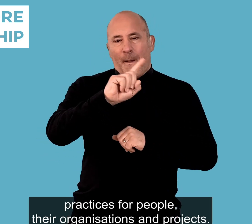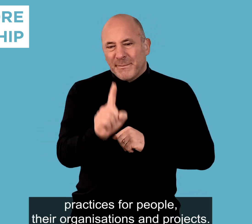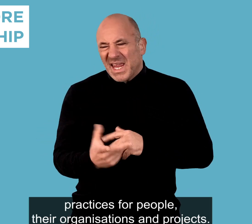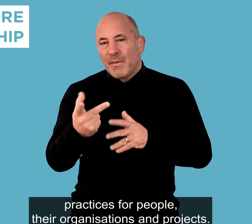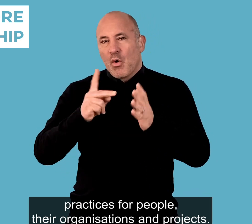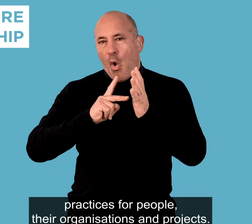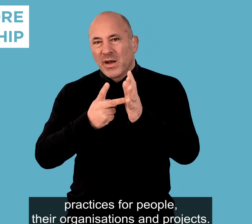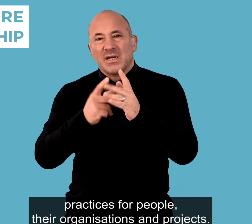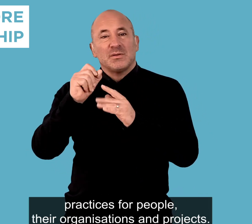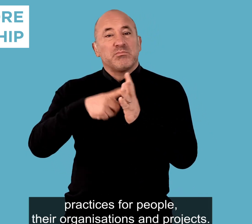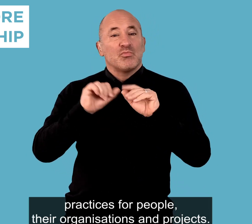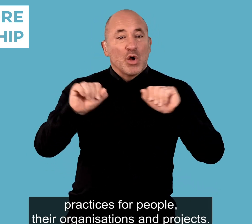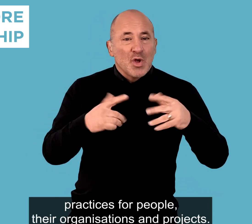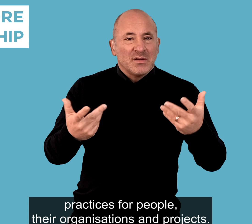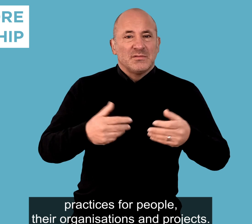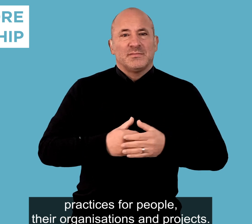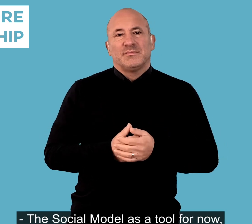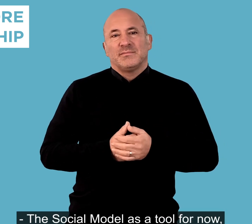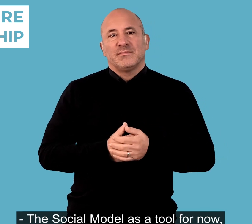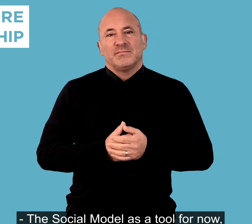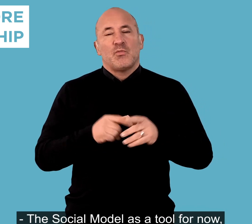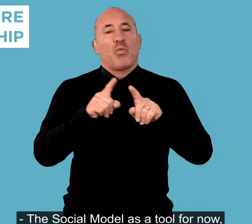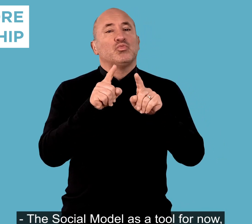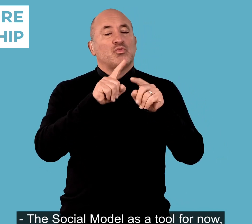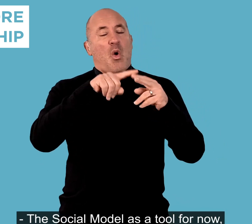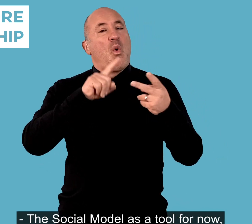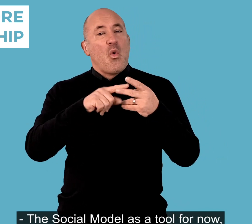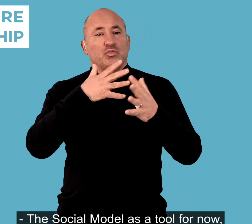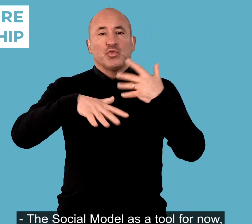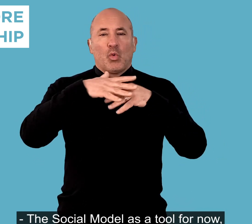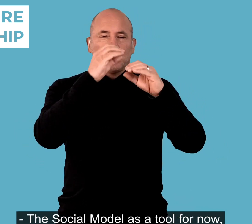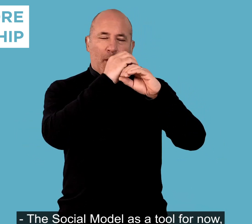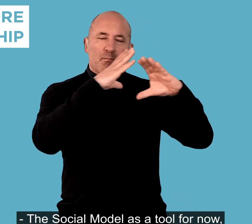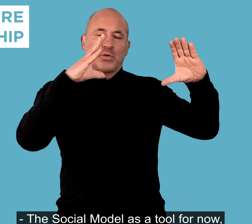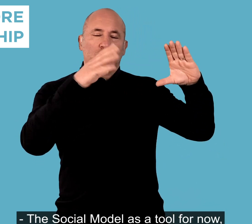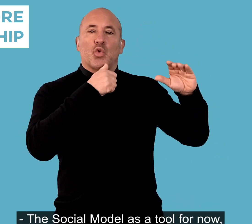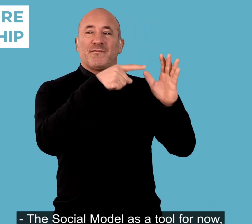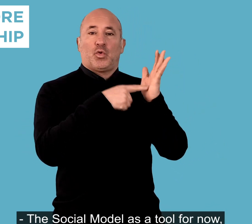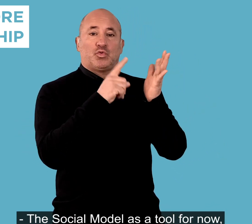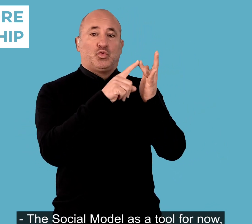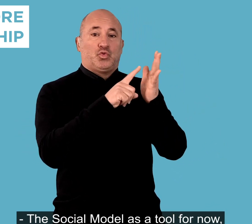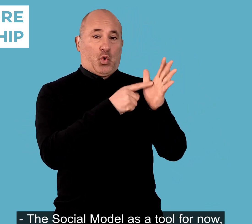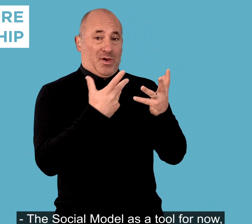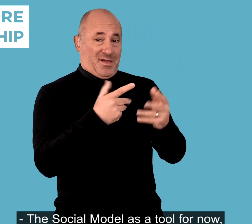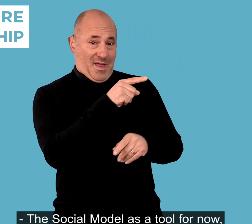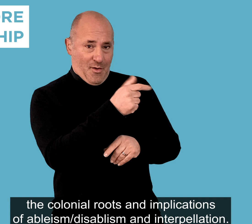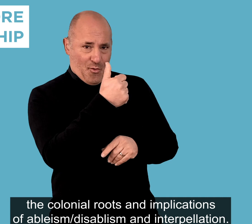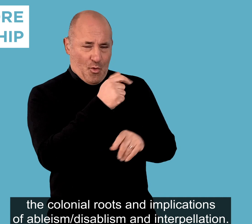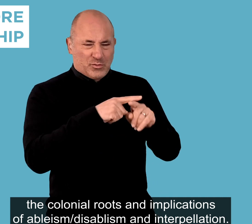and projects The social model as a tool for now The colonial